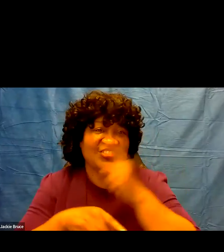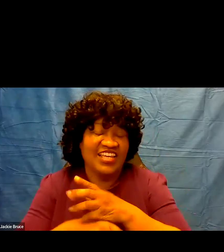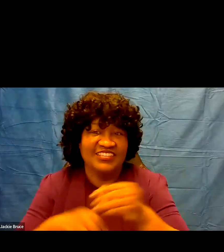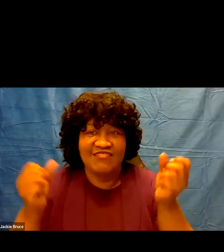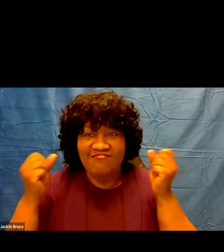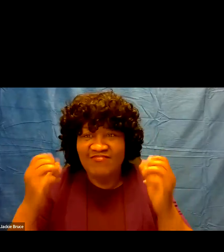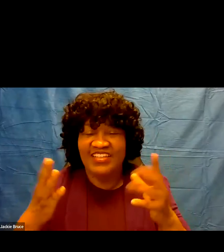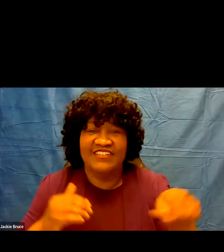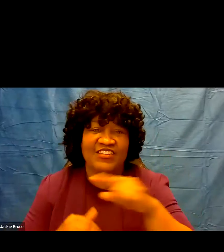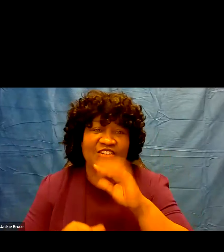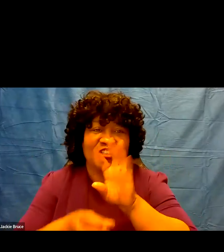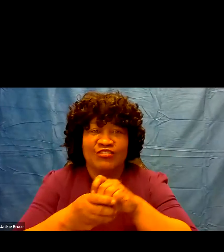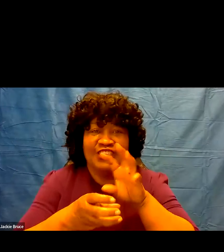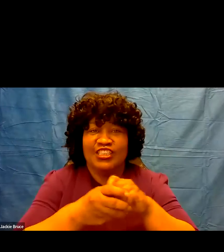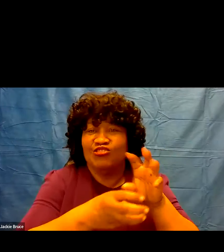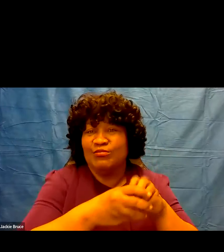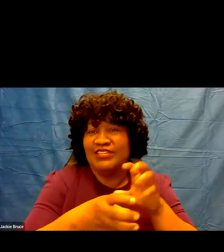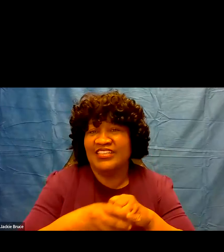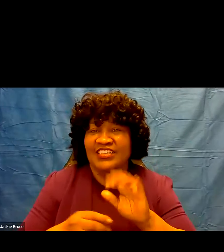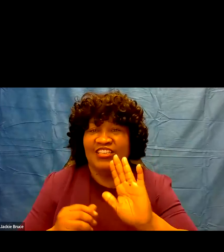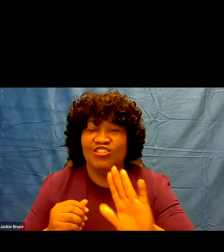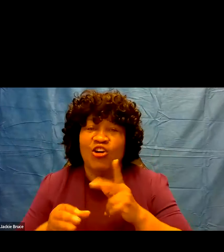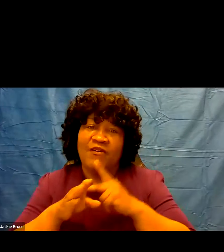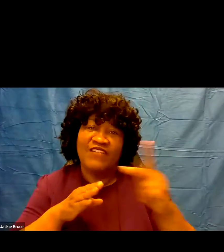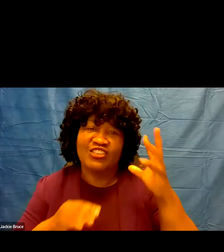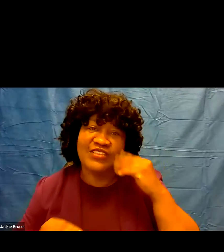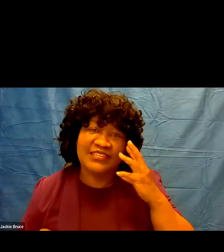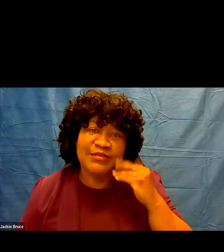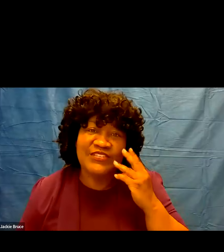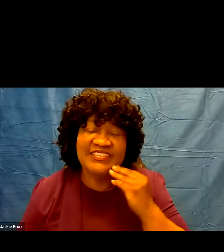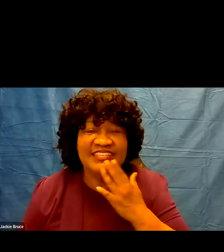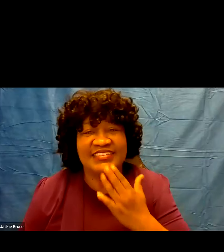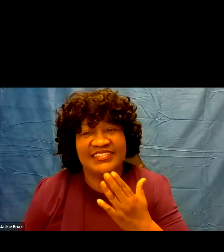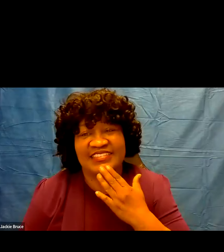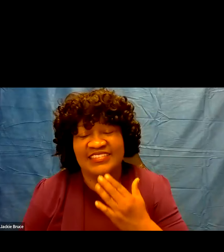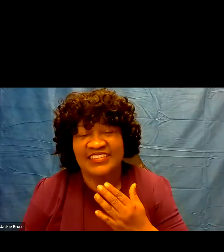many of you contributing your professional experiences,